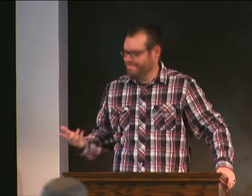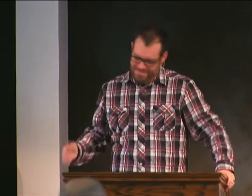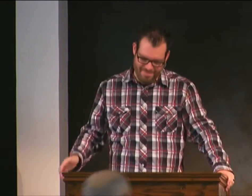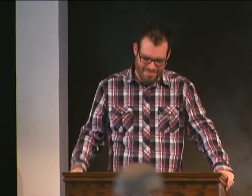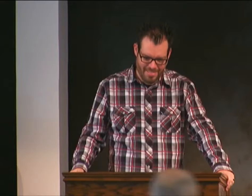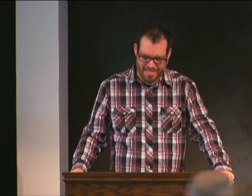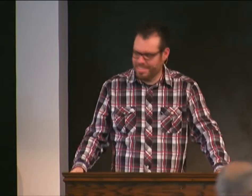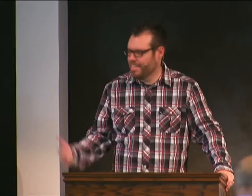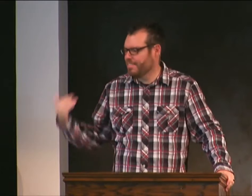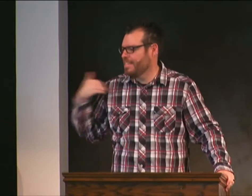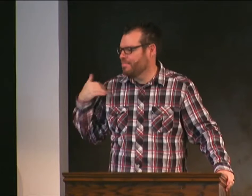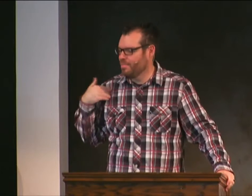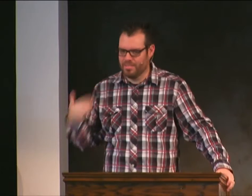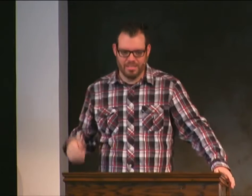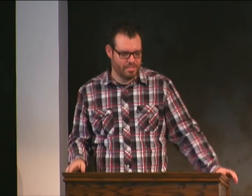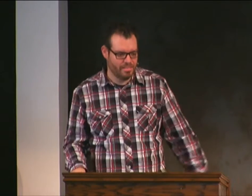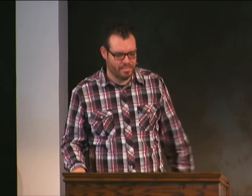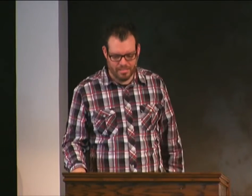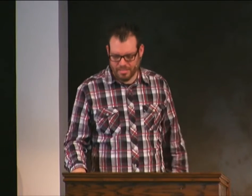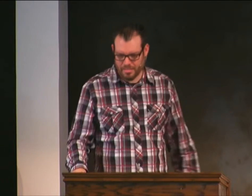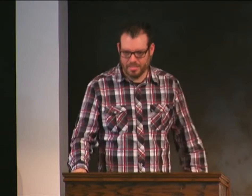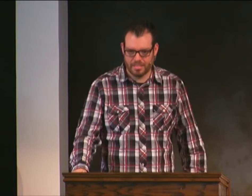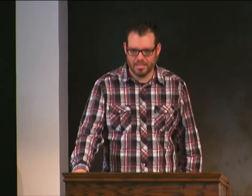Sorry. You have to tap me for me.